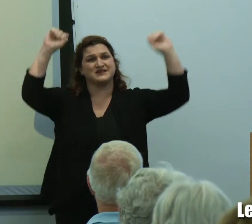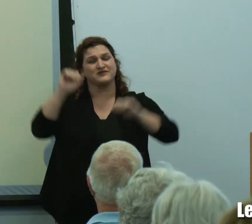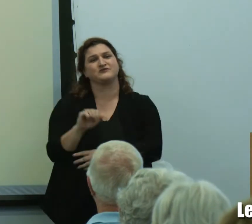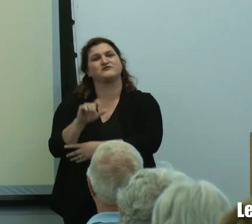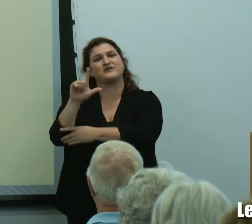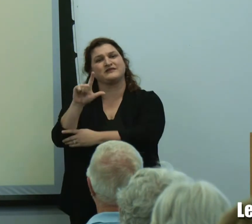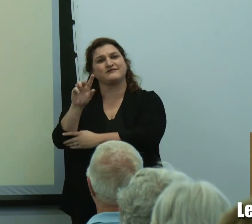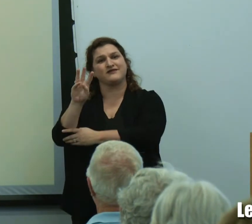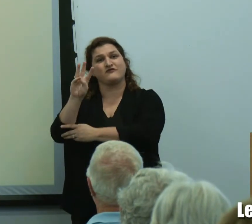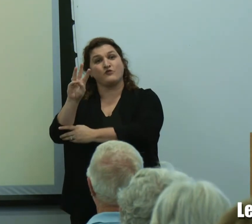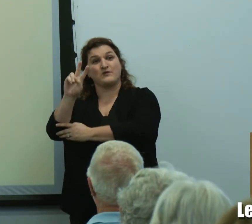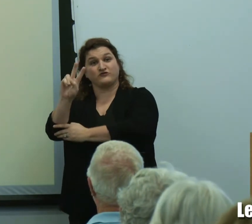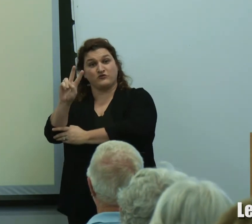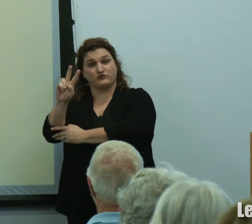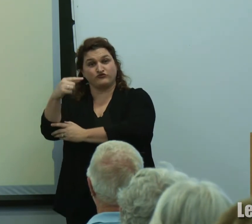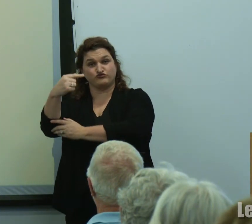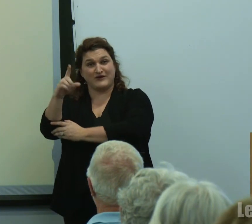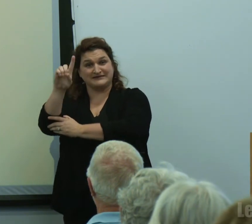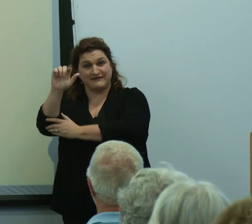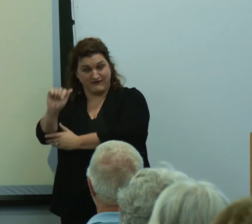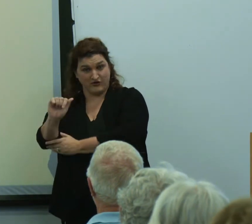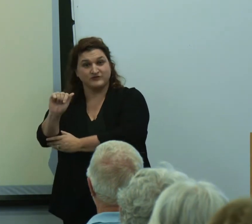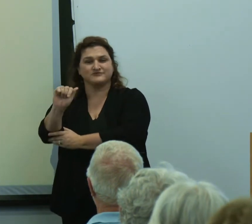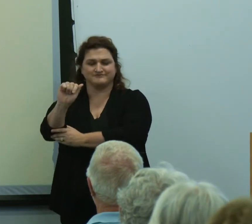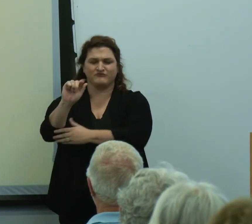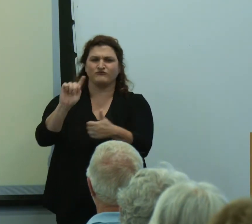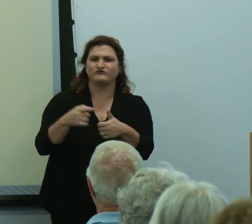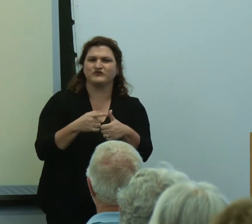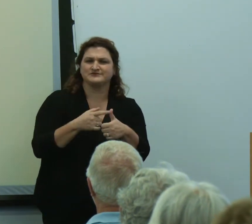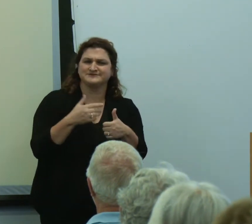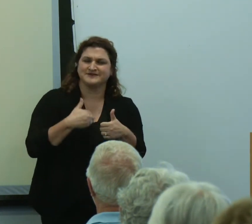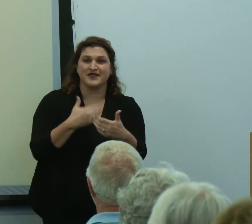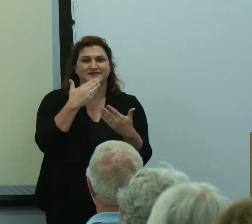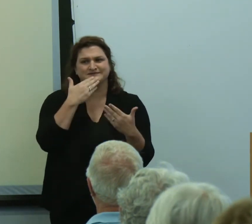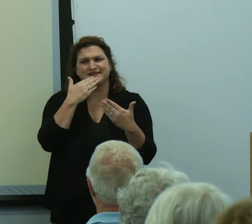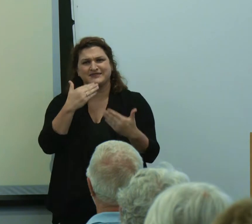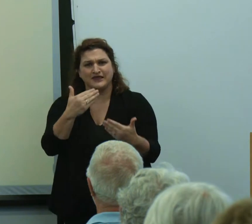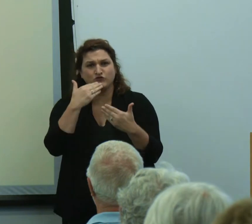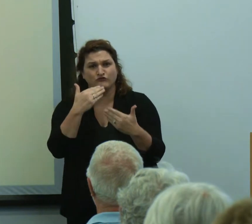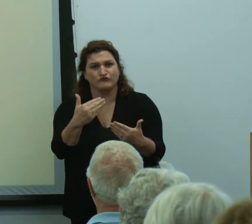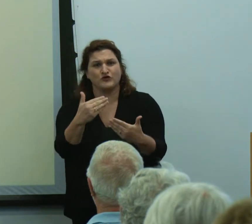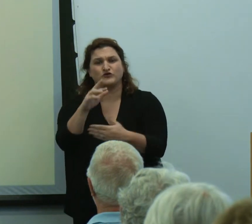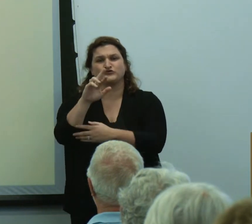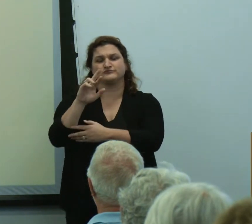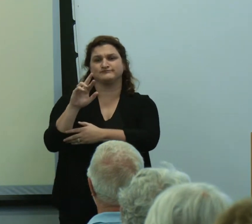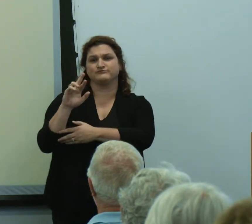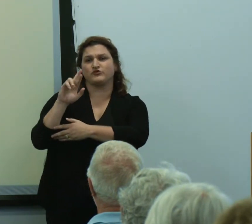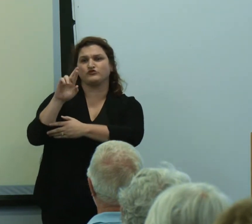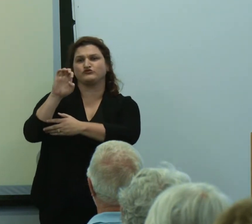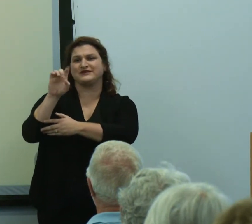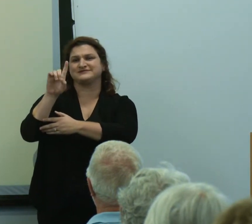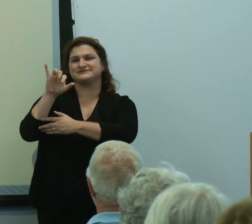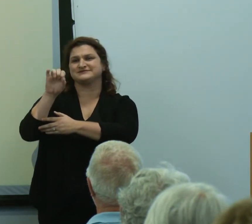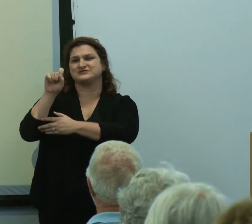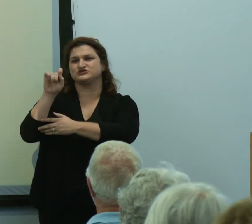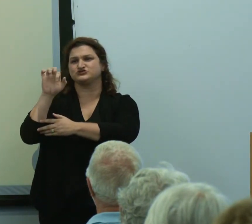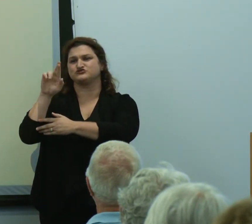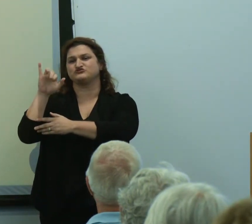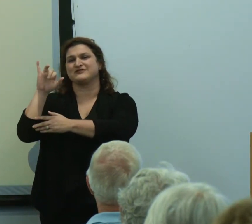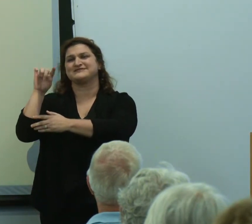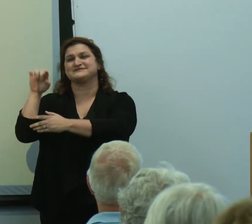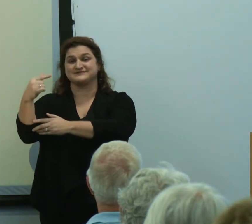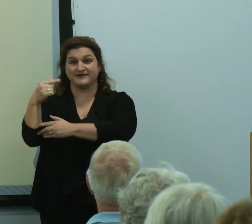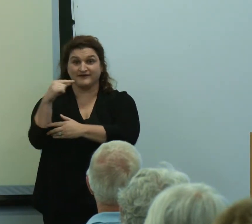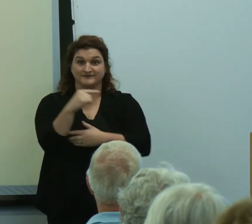area. First, I'd like to extend my thanks to the members of the League's Redistricting Fair Elections Committee, led by